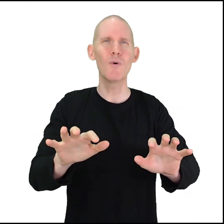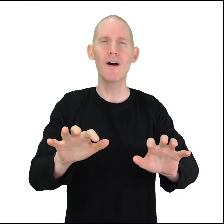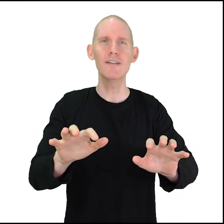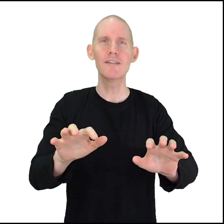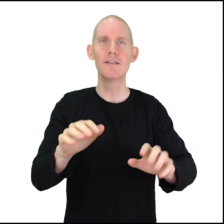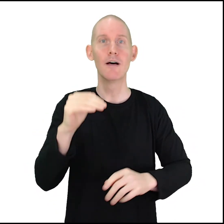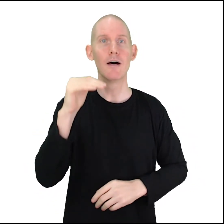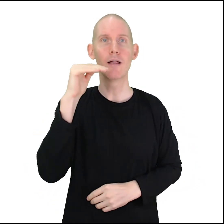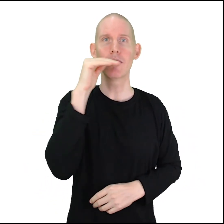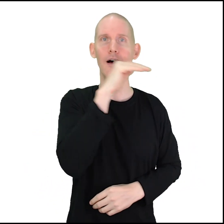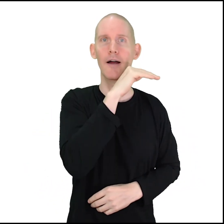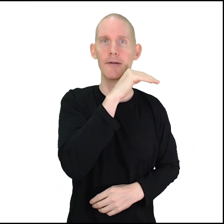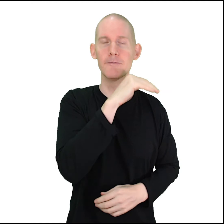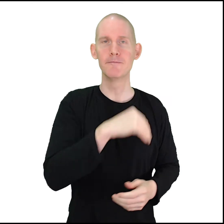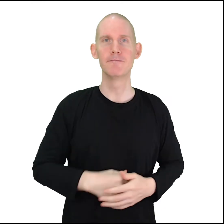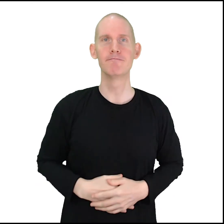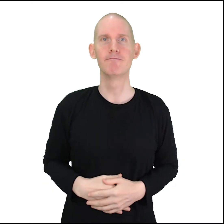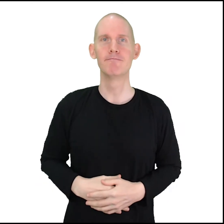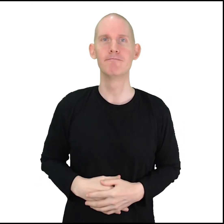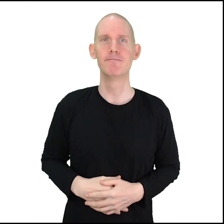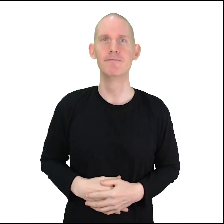want lie.